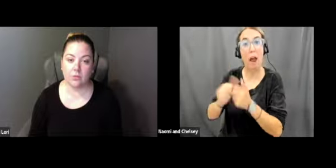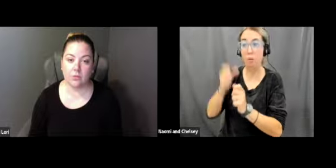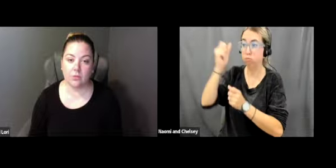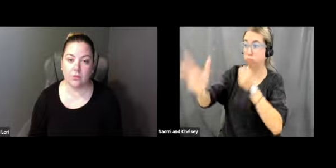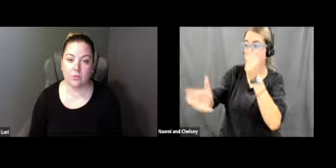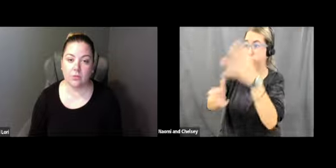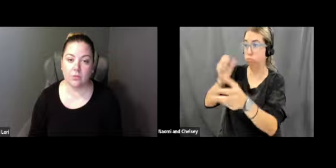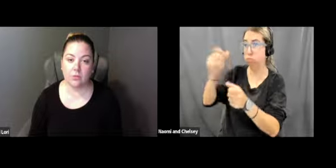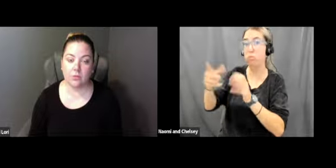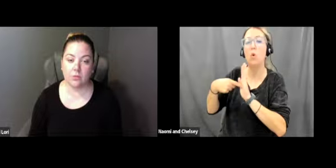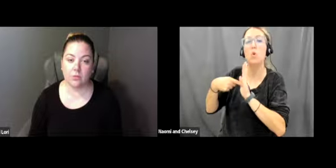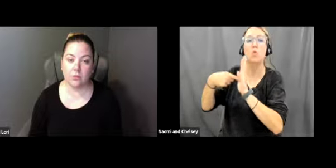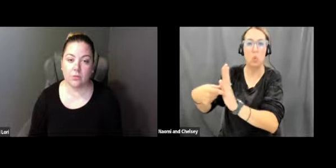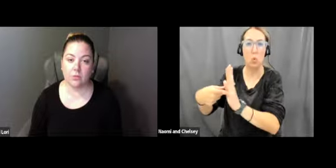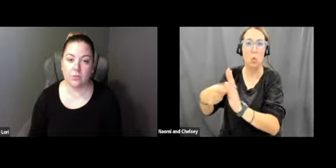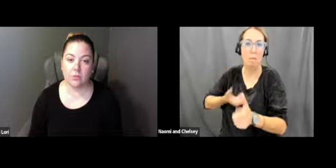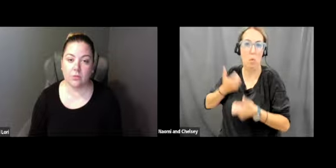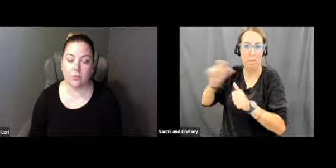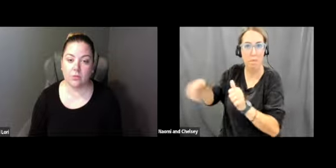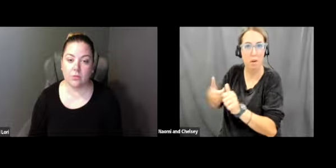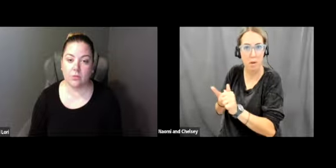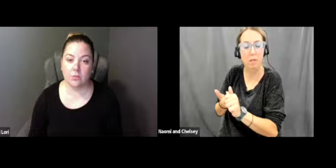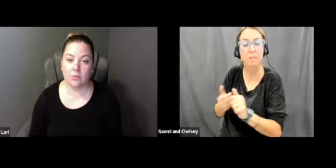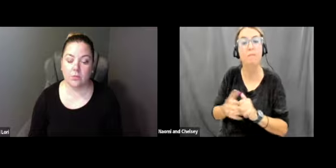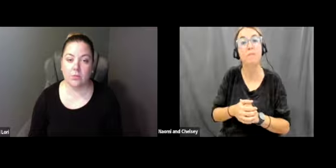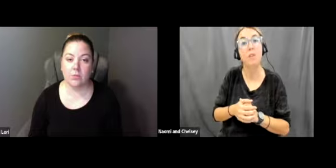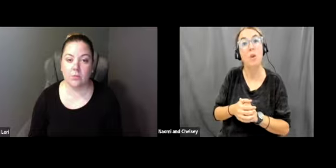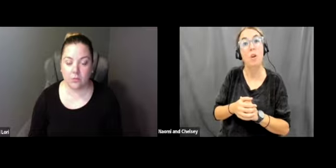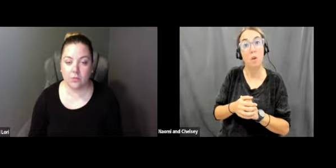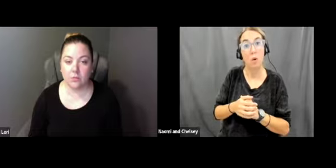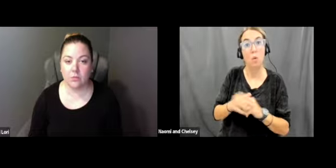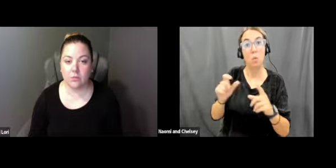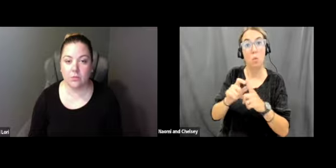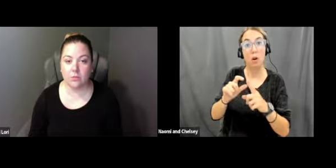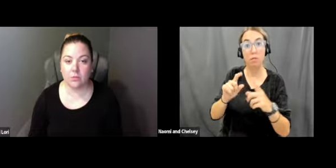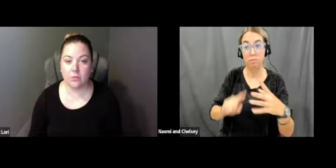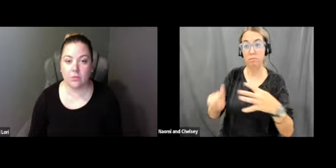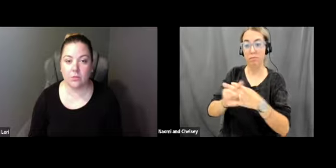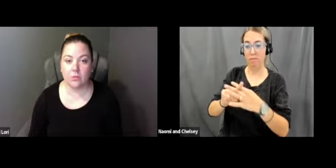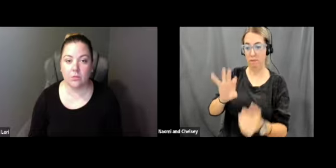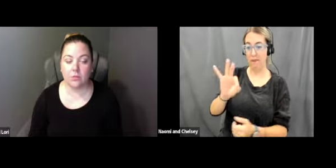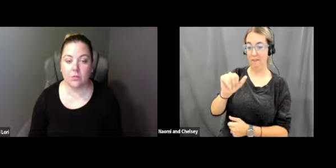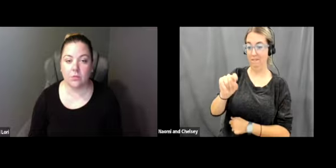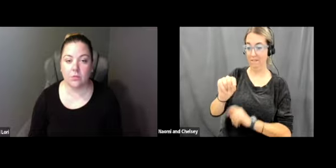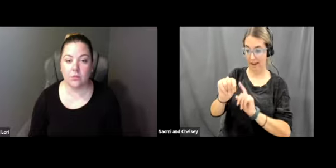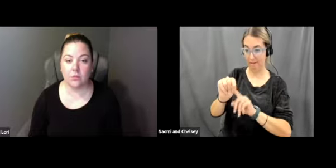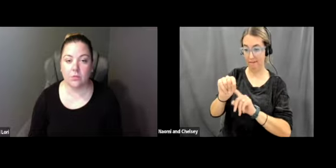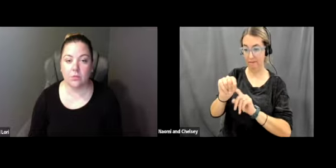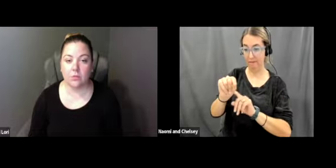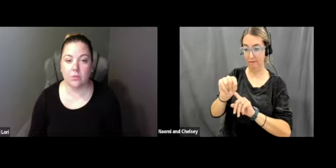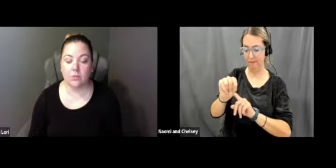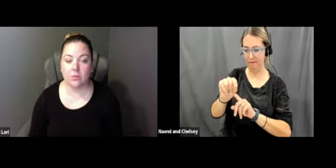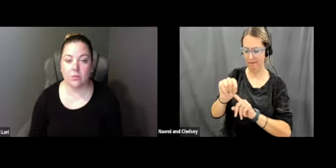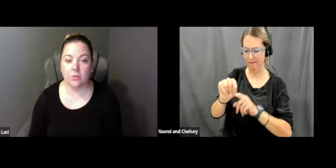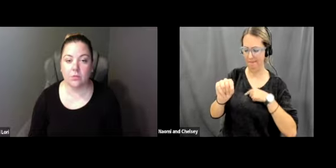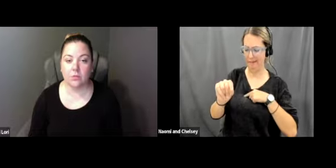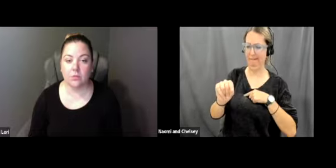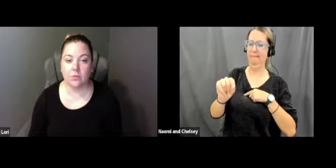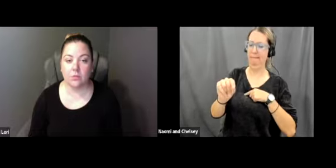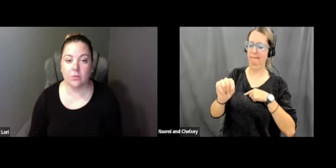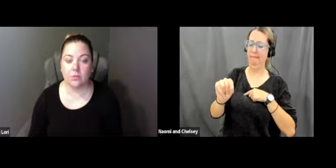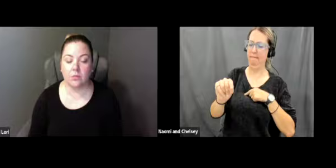the speaker meant to use that word. But I had a moment where I knew that the intention in English was not